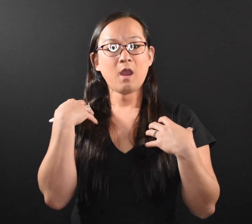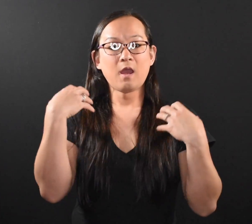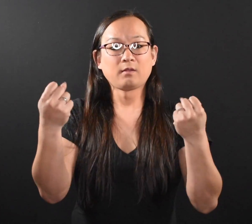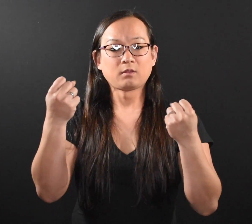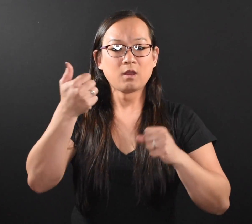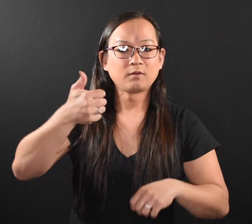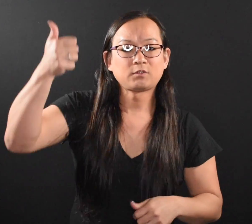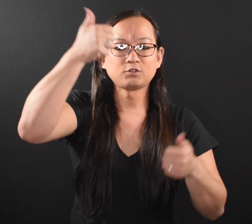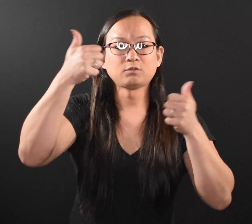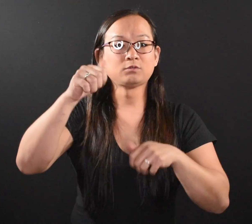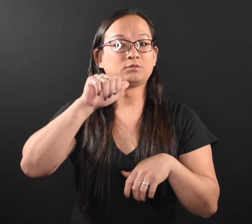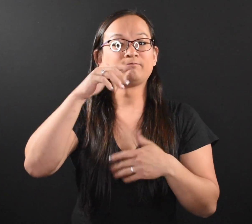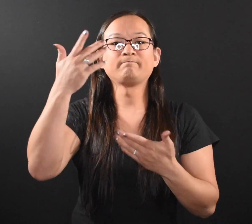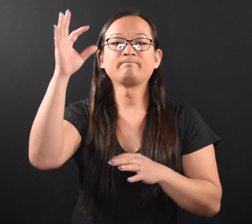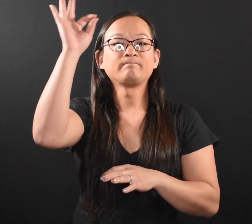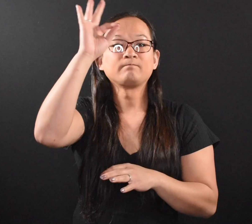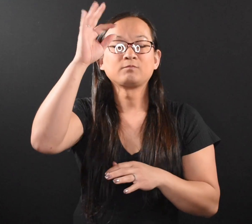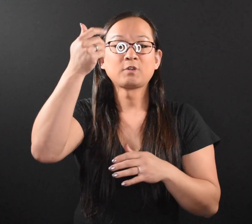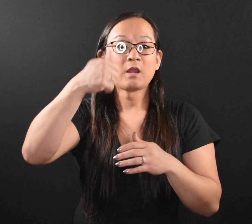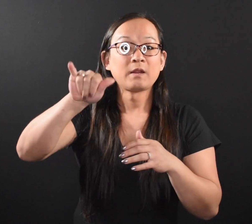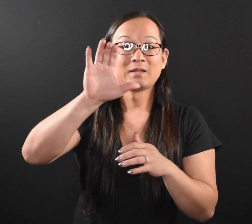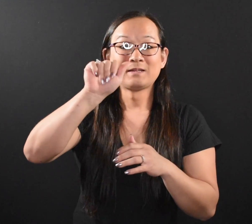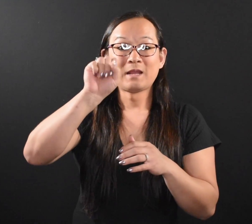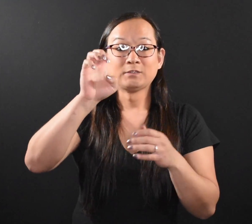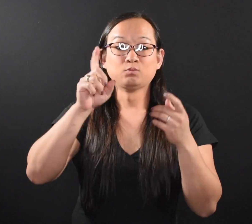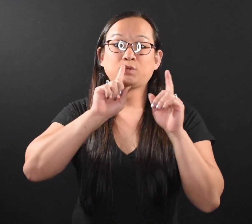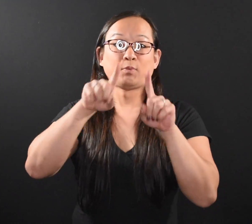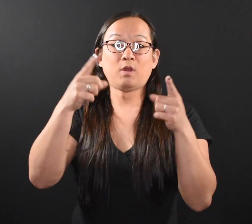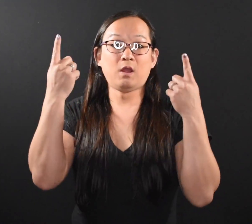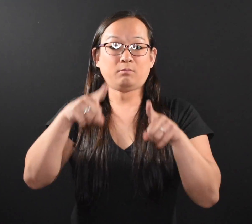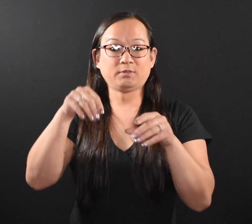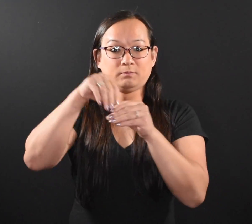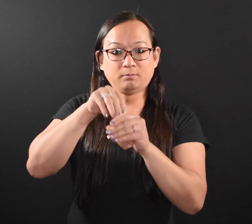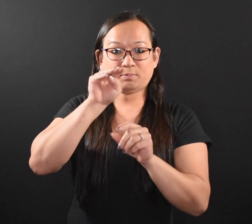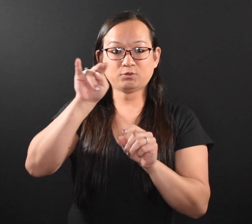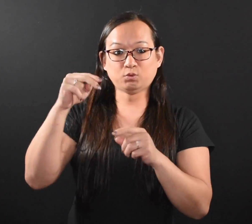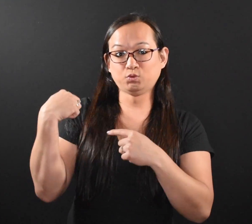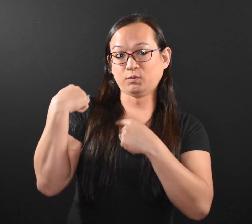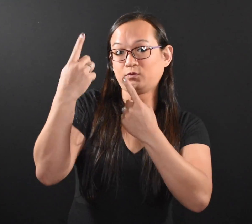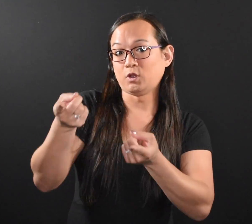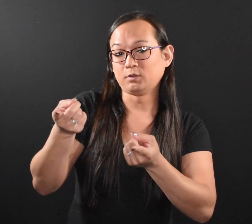Health officials not aware of any cases reported in Minnesota to date.